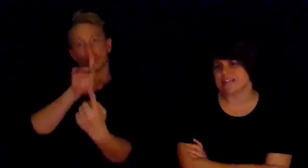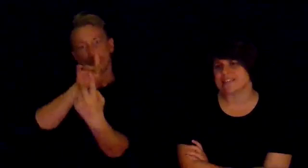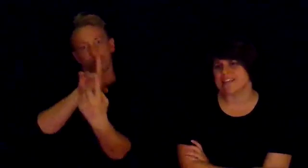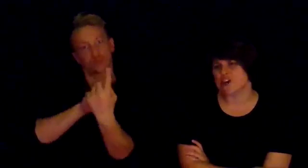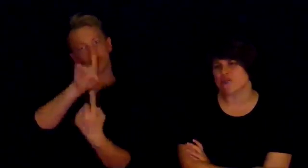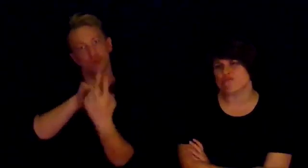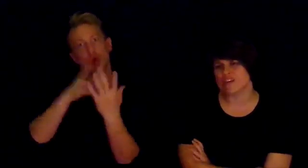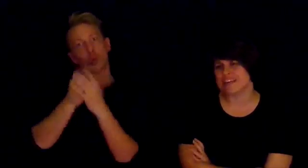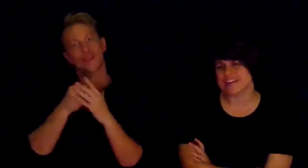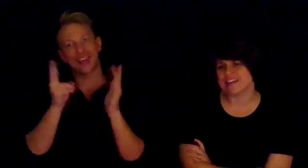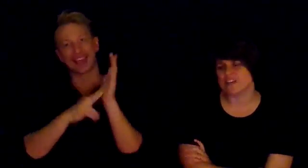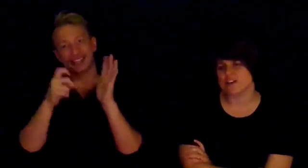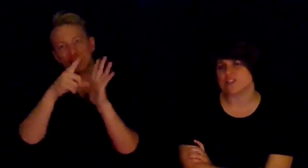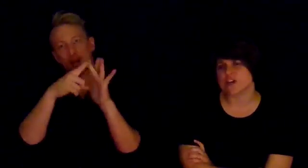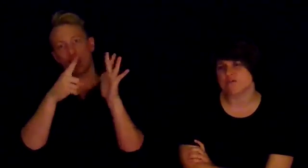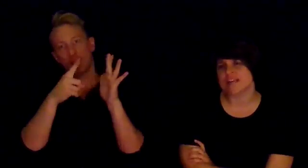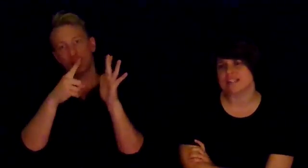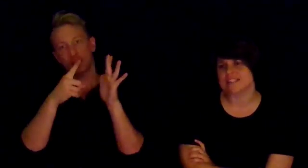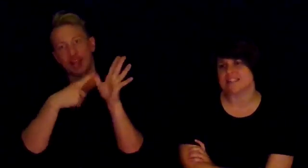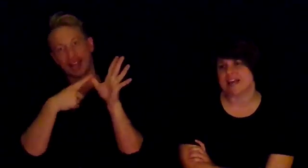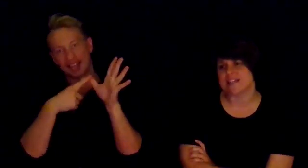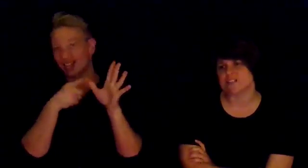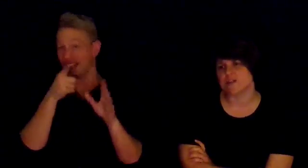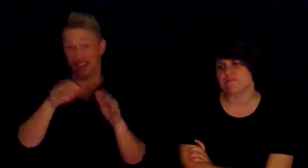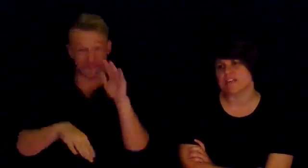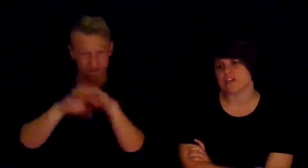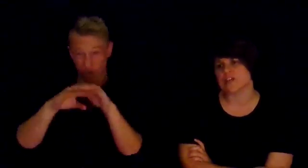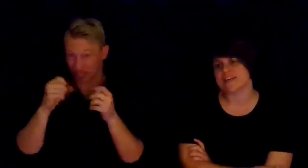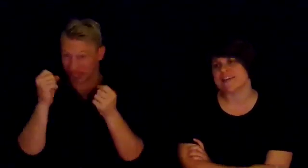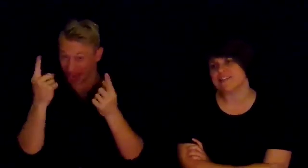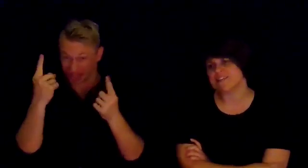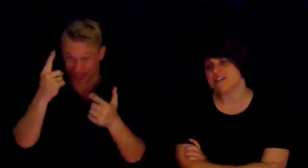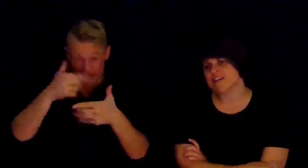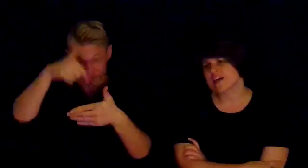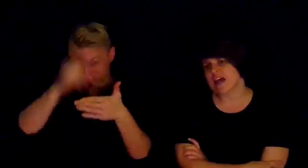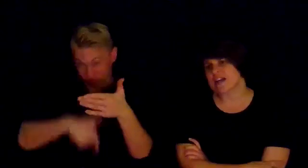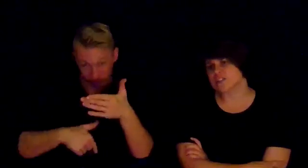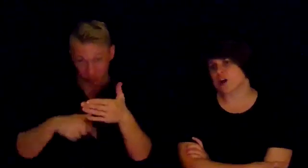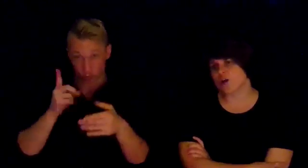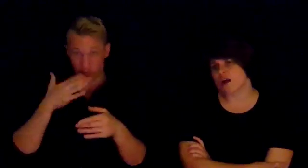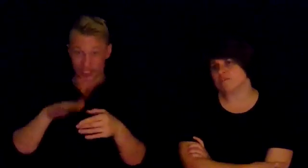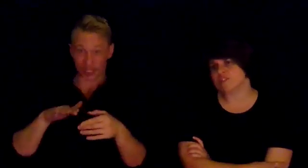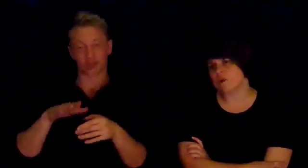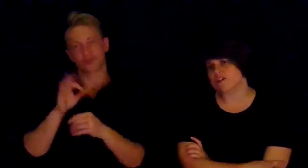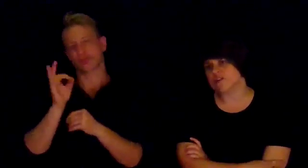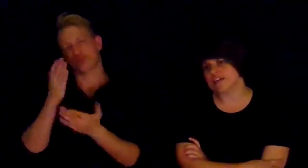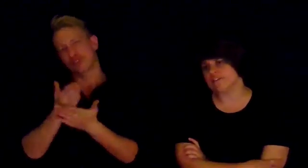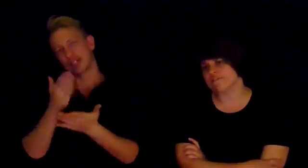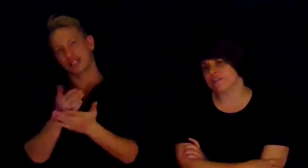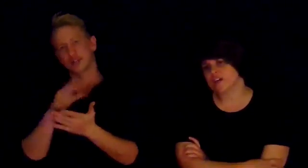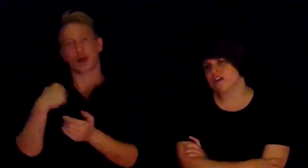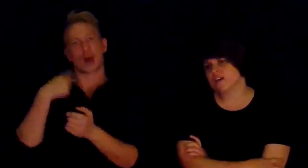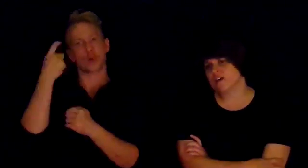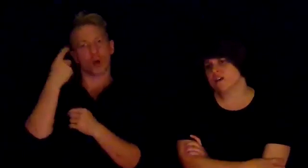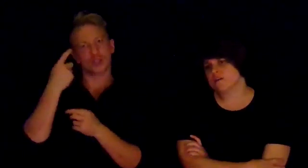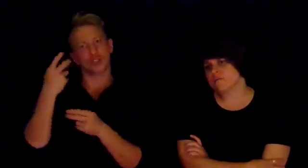NDIA meetings, they don't really, they don't really understand everything you need. And so I'm just wondering